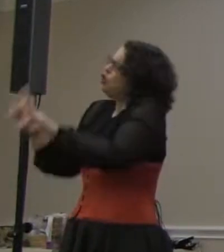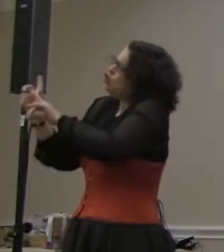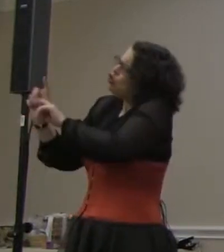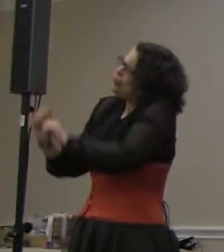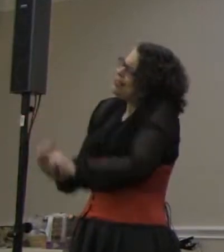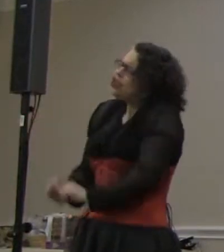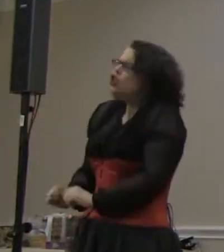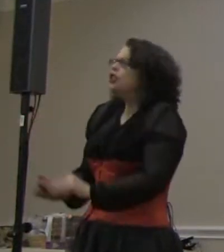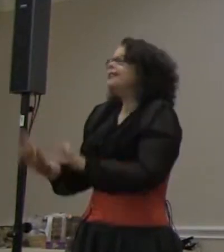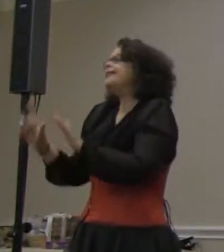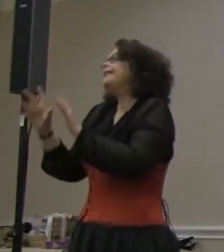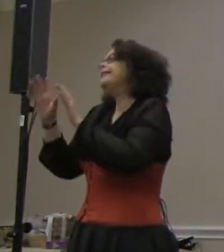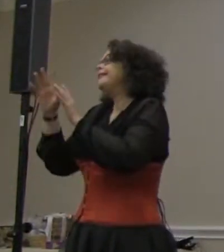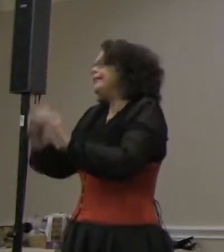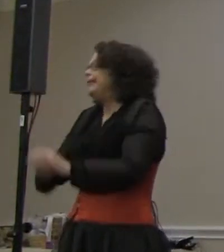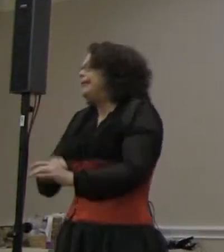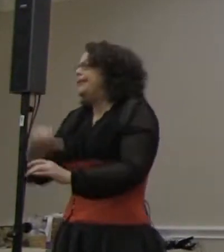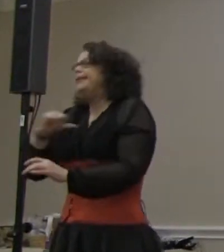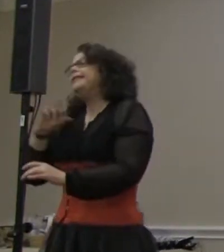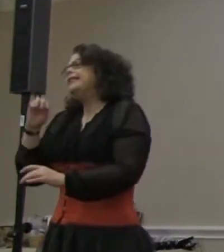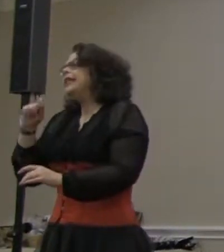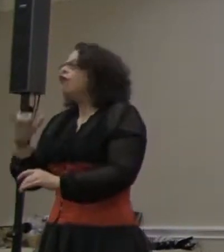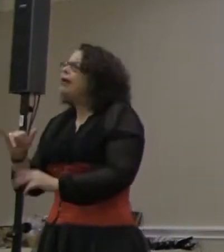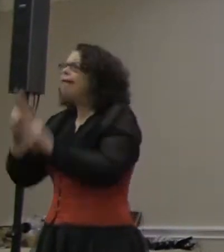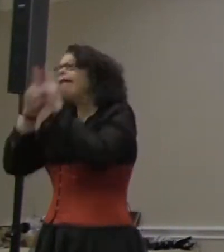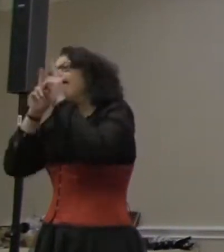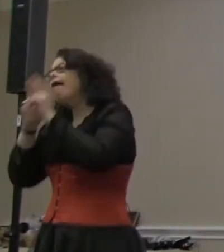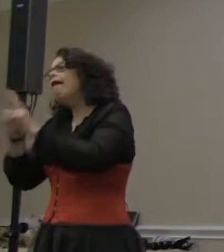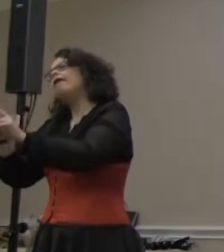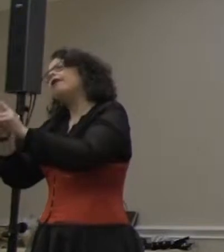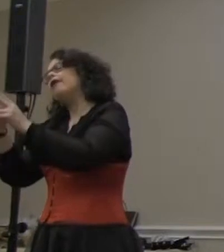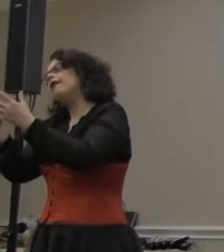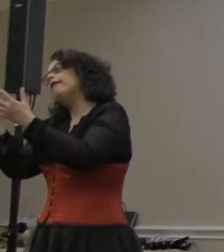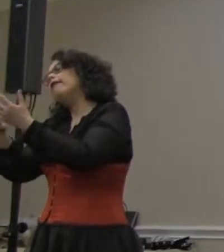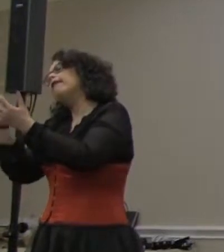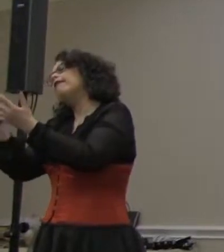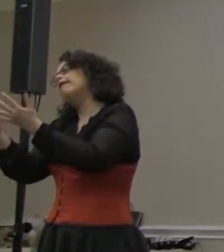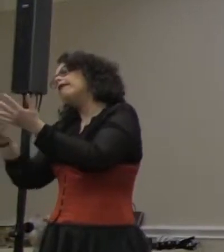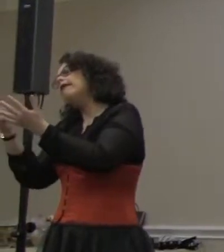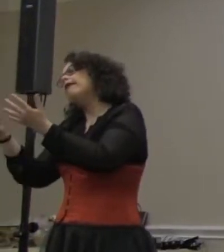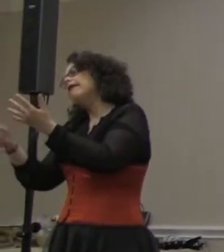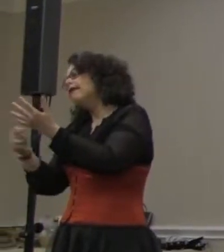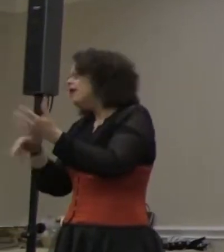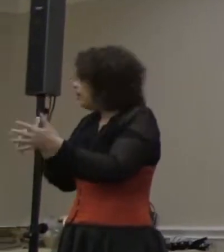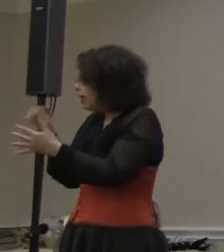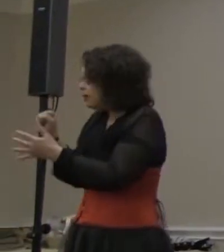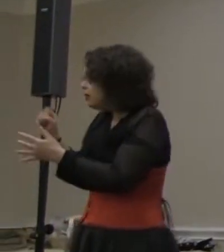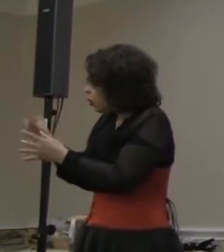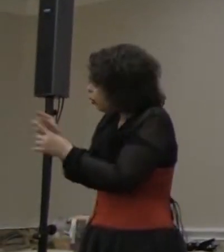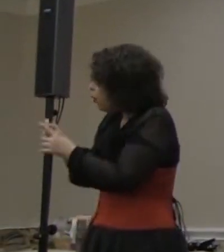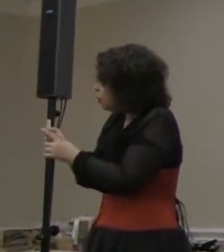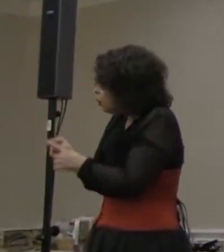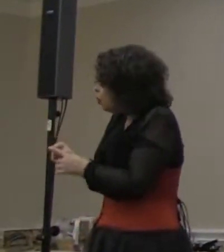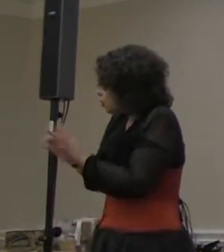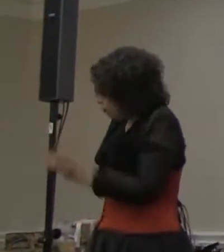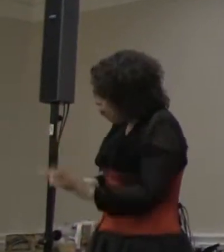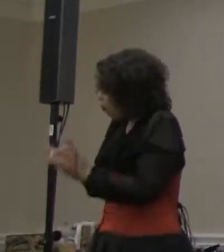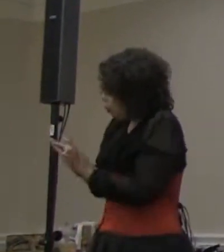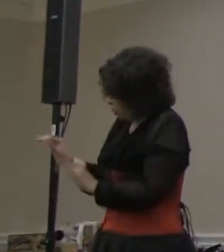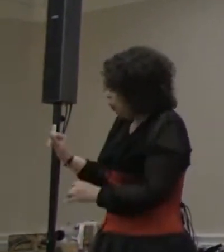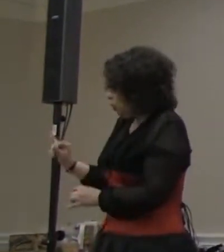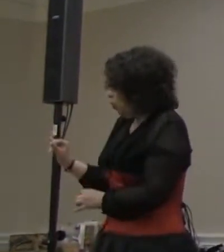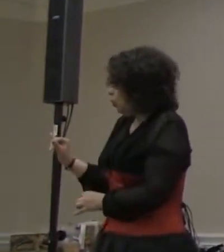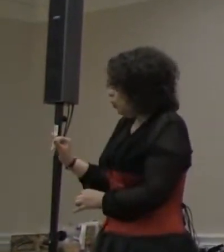tradition and integrity and honor. And yes, those words are